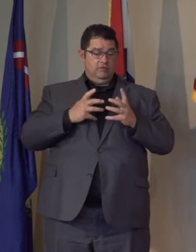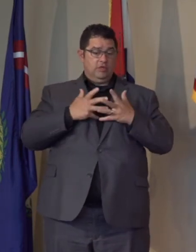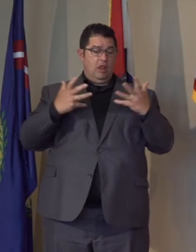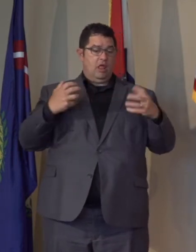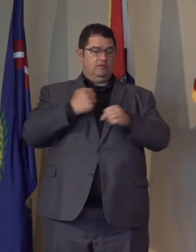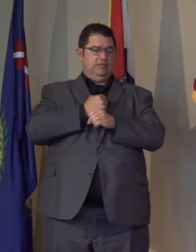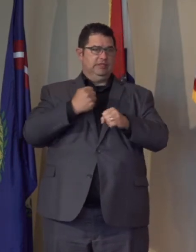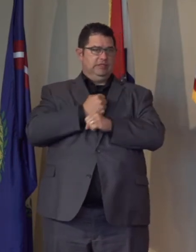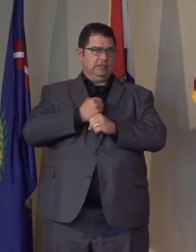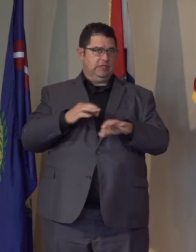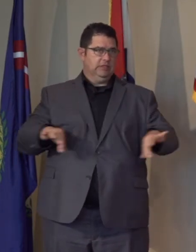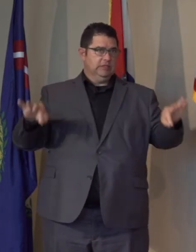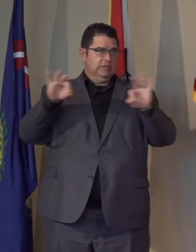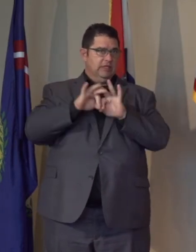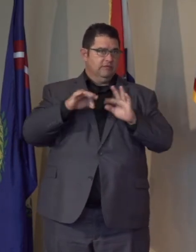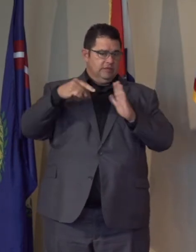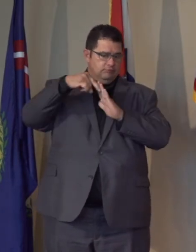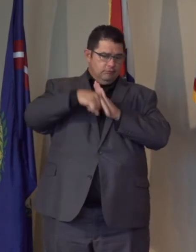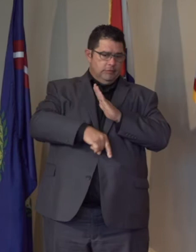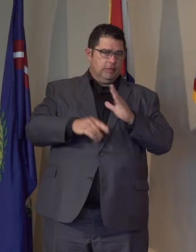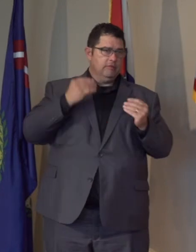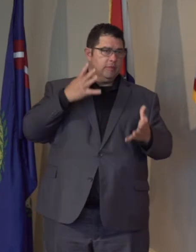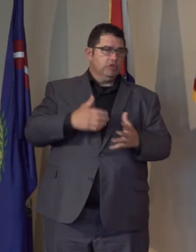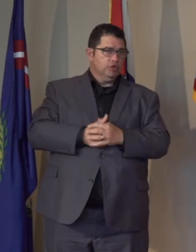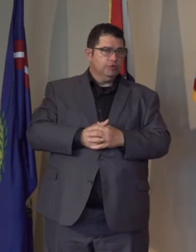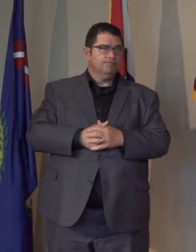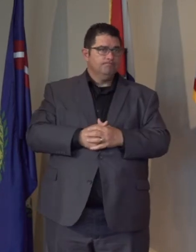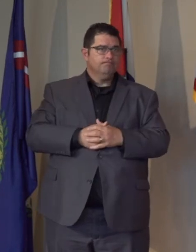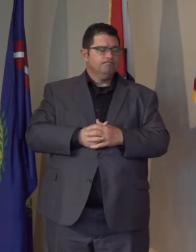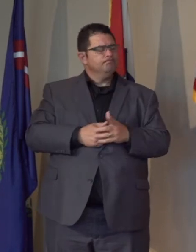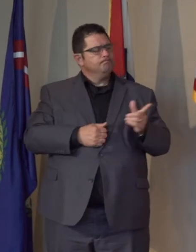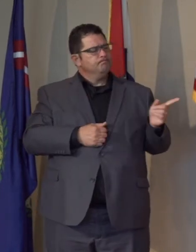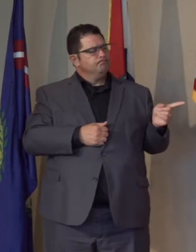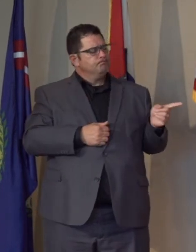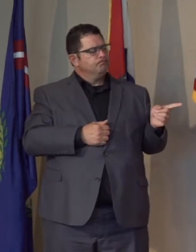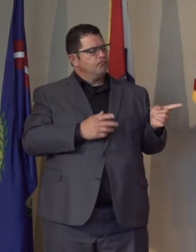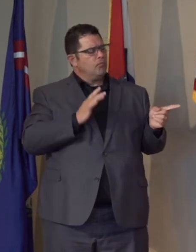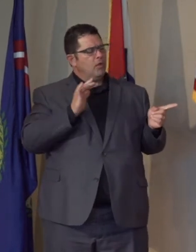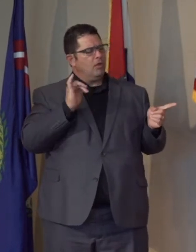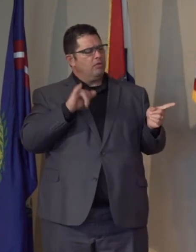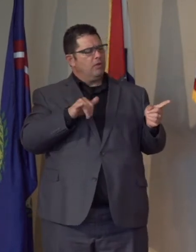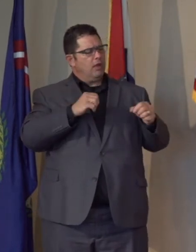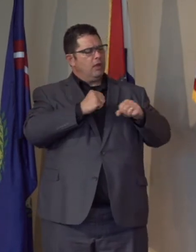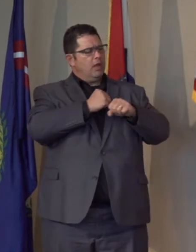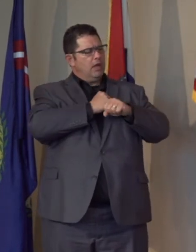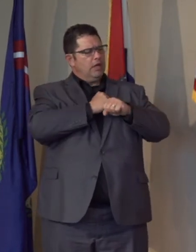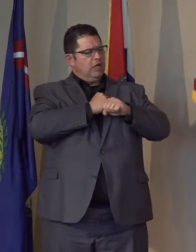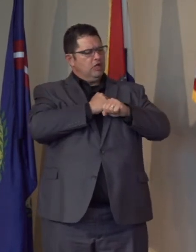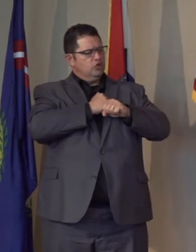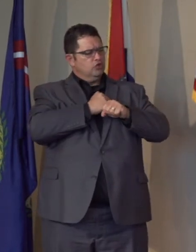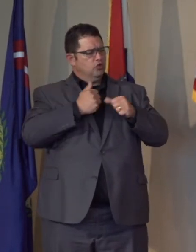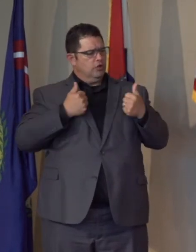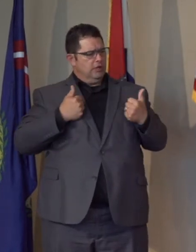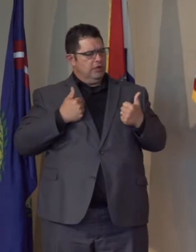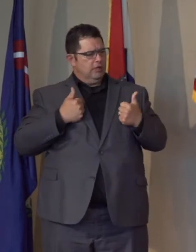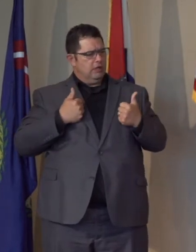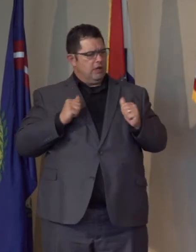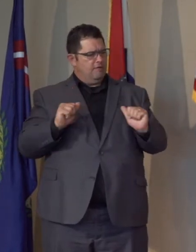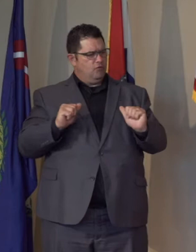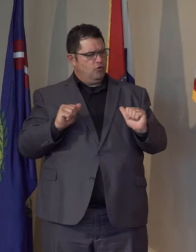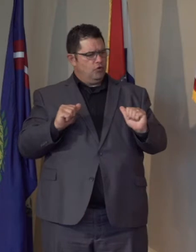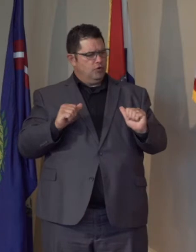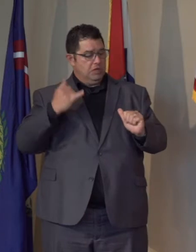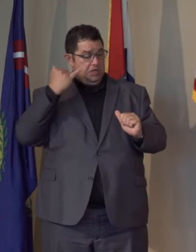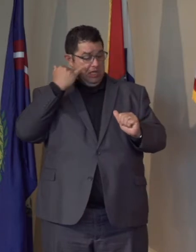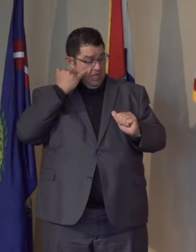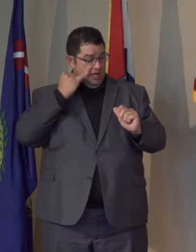statistically significant, detailed information. Does it hinder the effort at all if people take